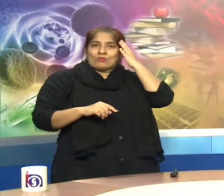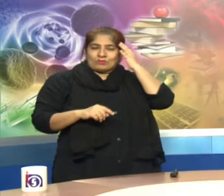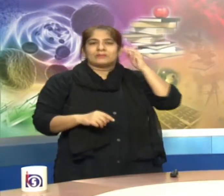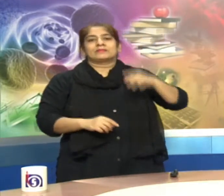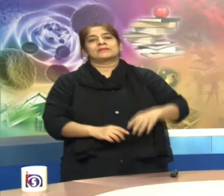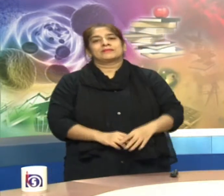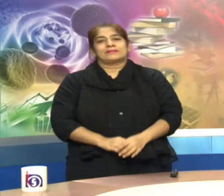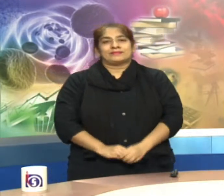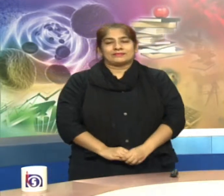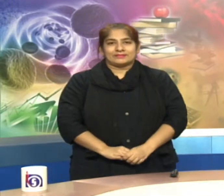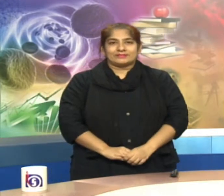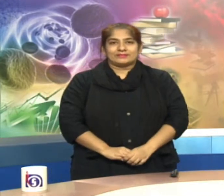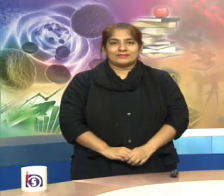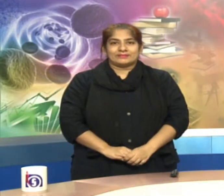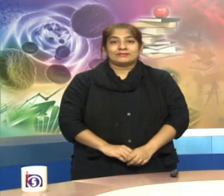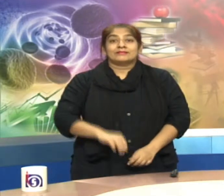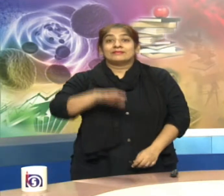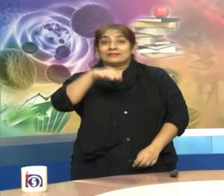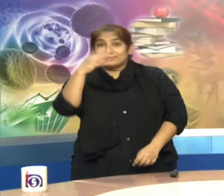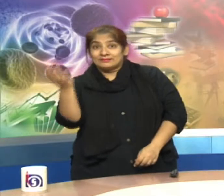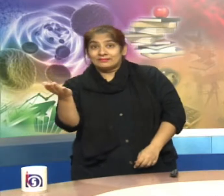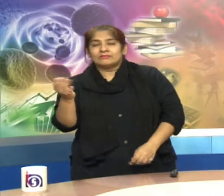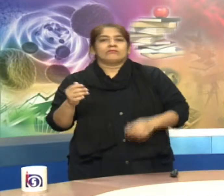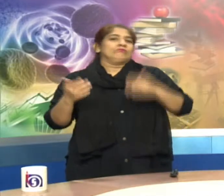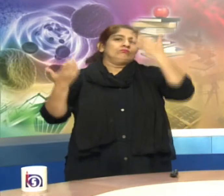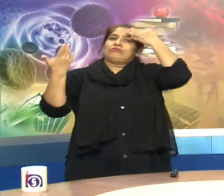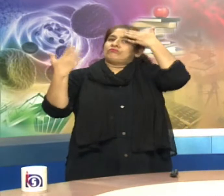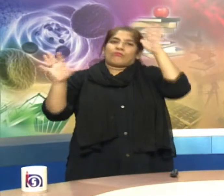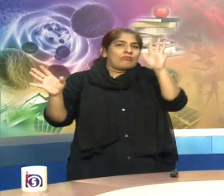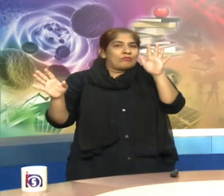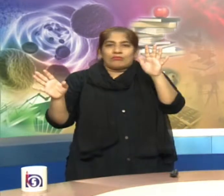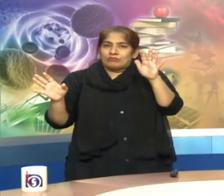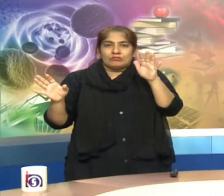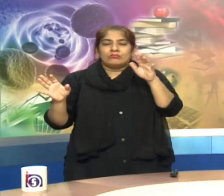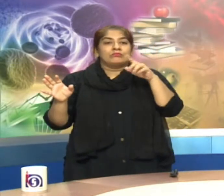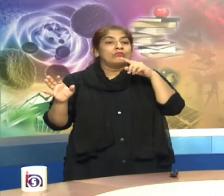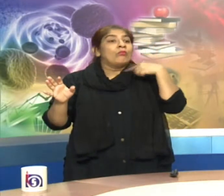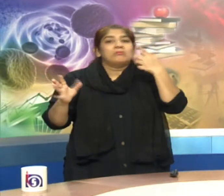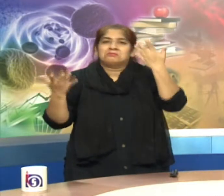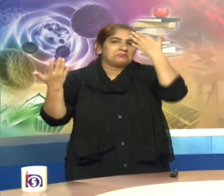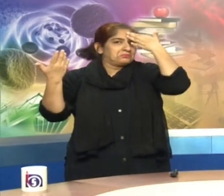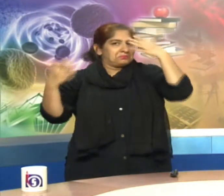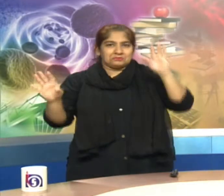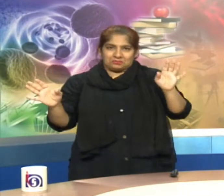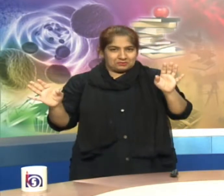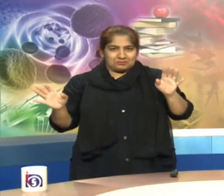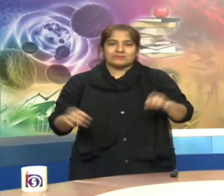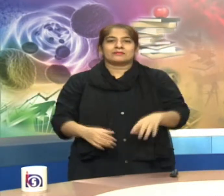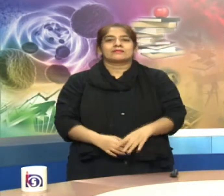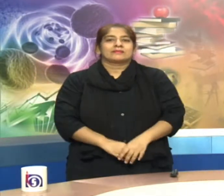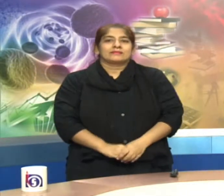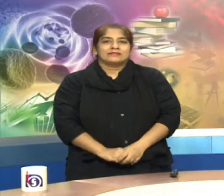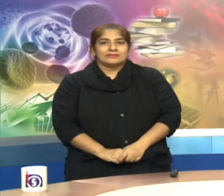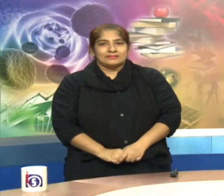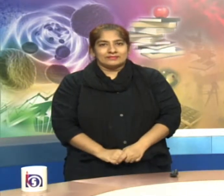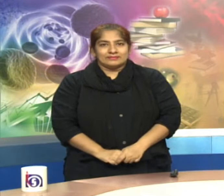In advertising, sponsors are the identified sponsors, and in publicity, we don't have